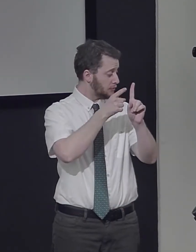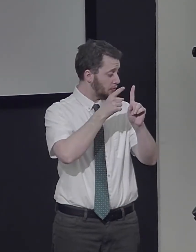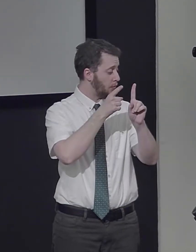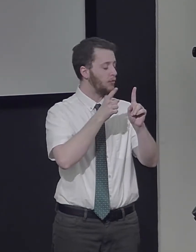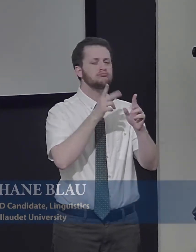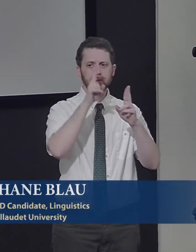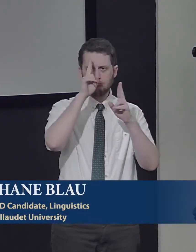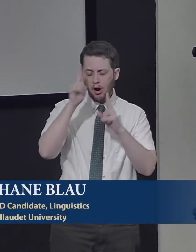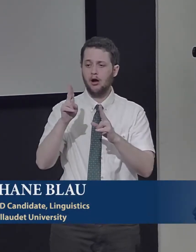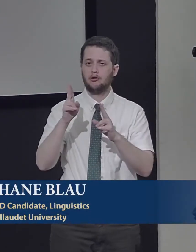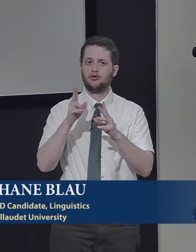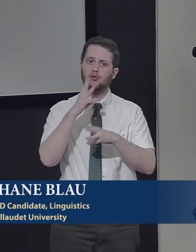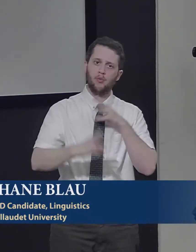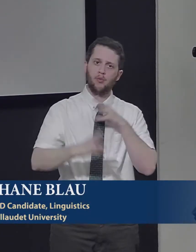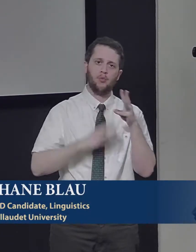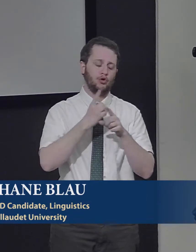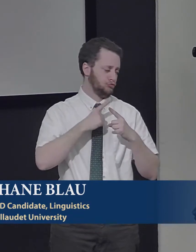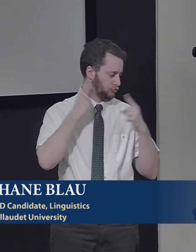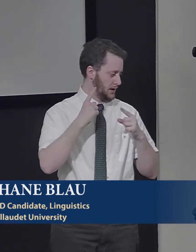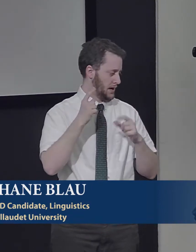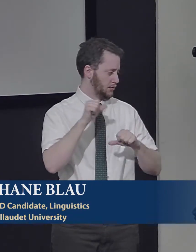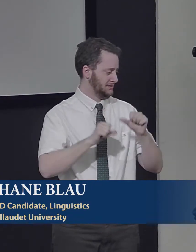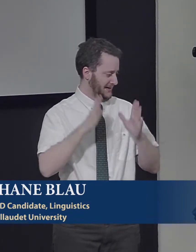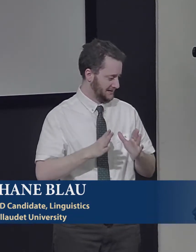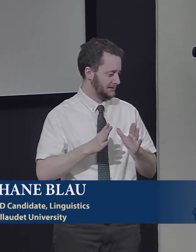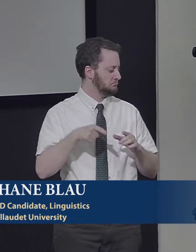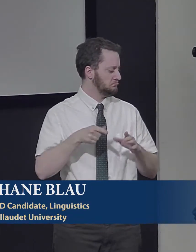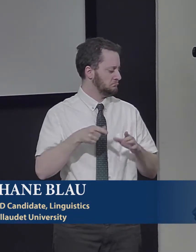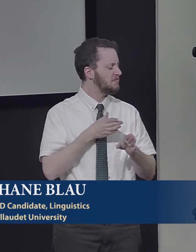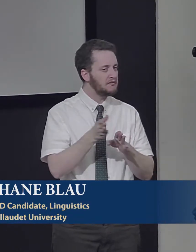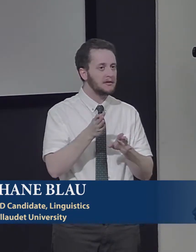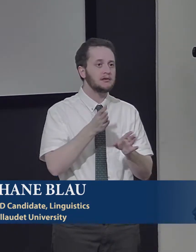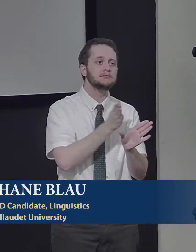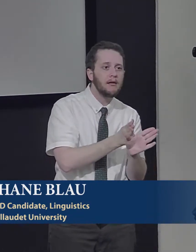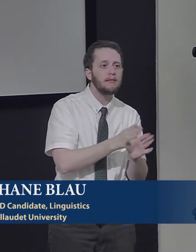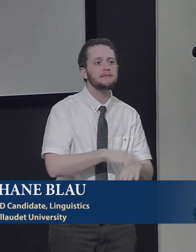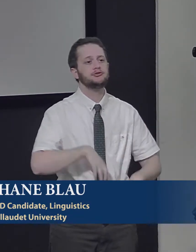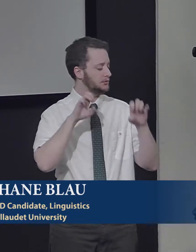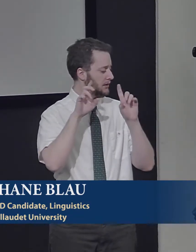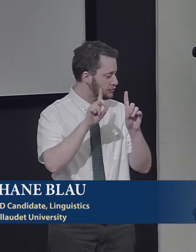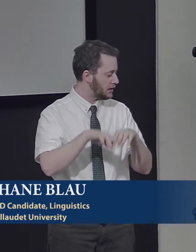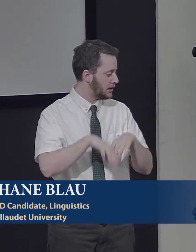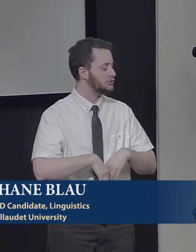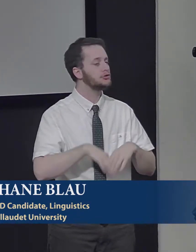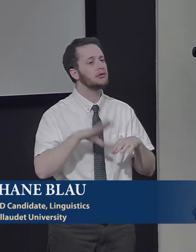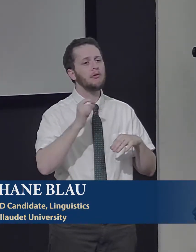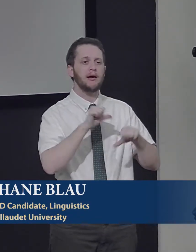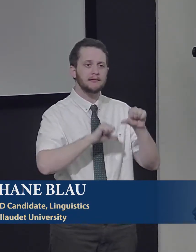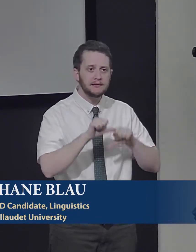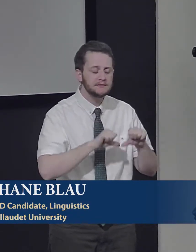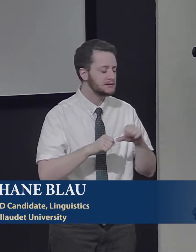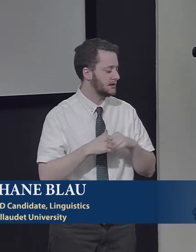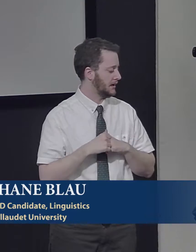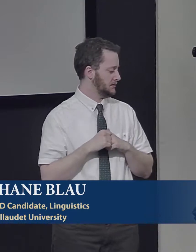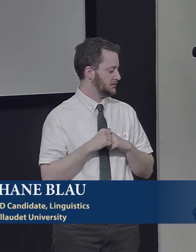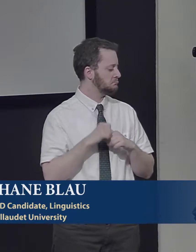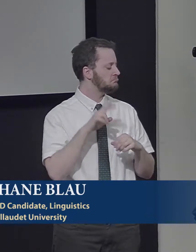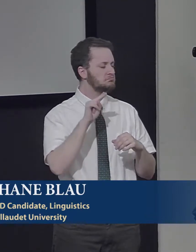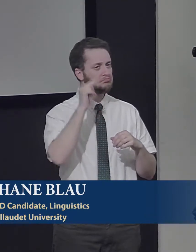This lecture series aims to honor world-renowned scientists in the fields of psychology,